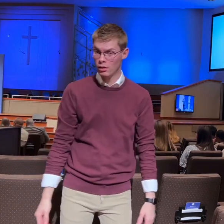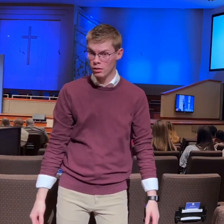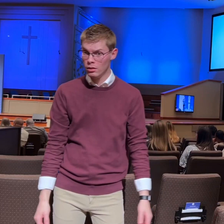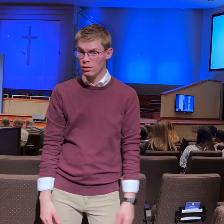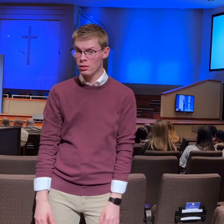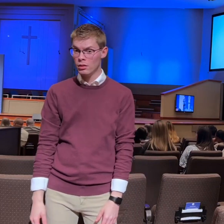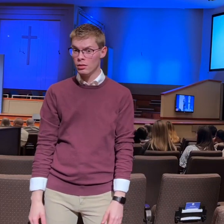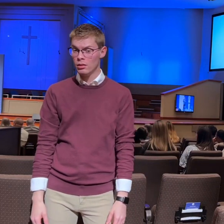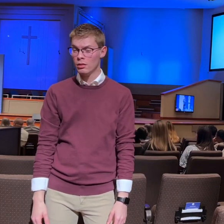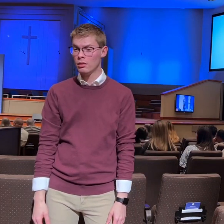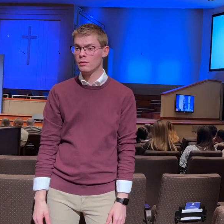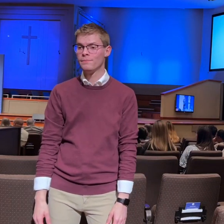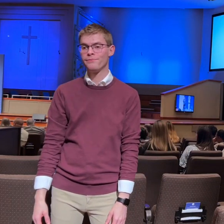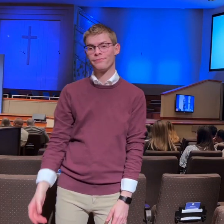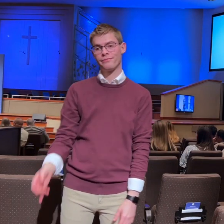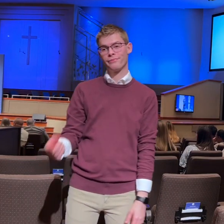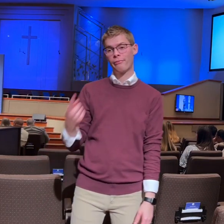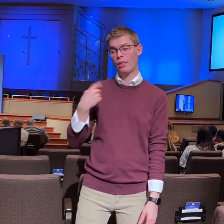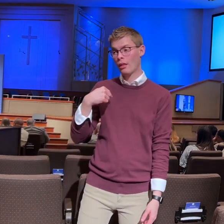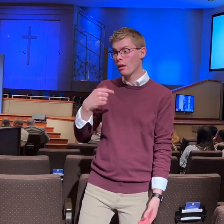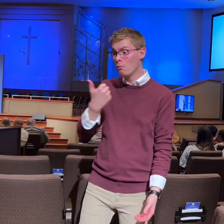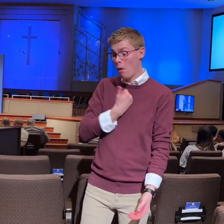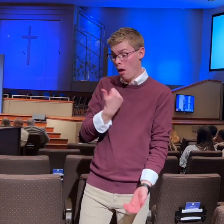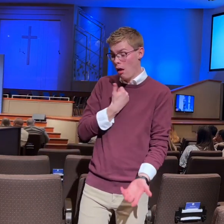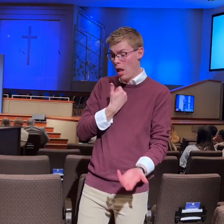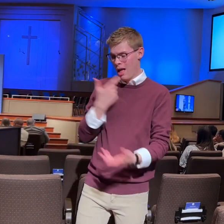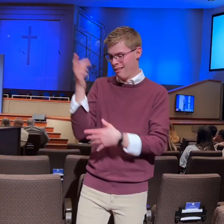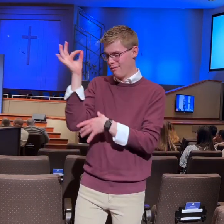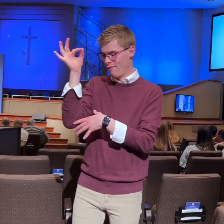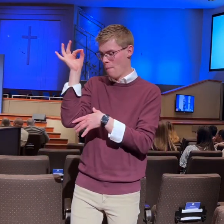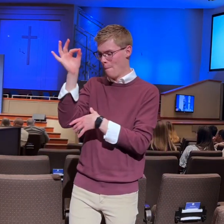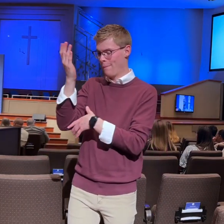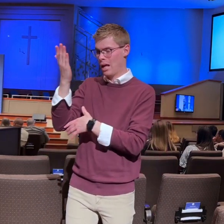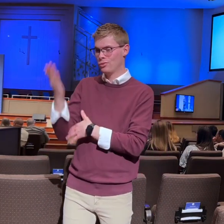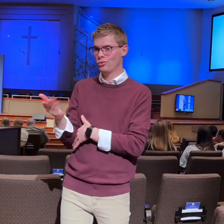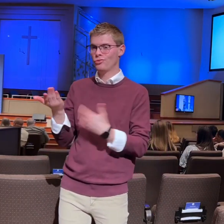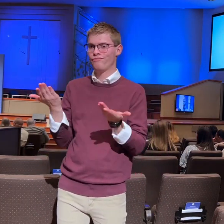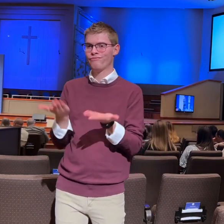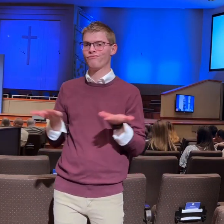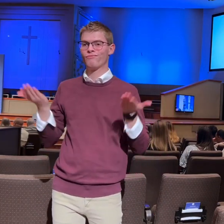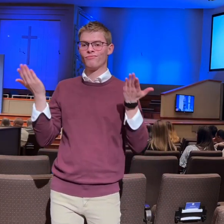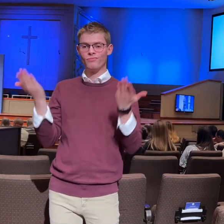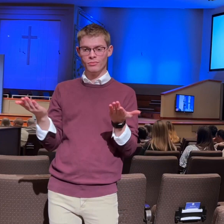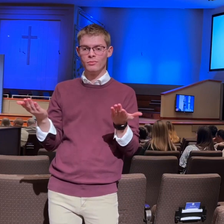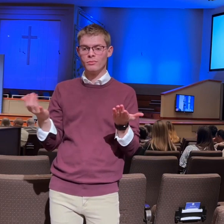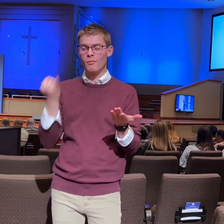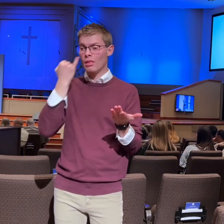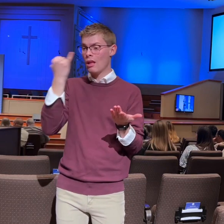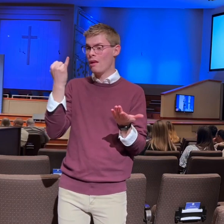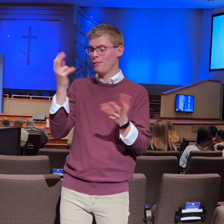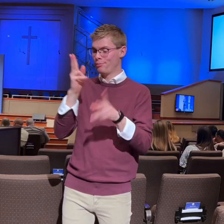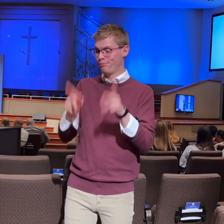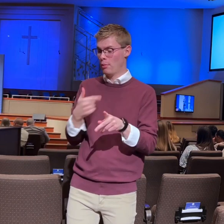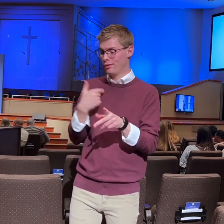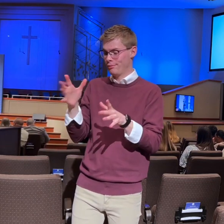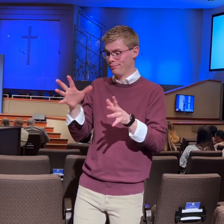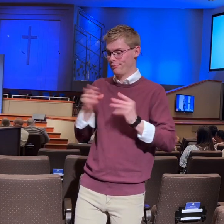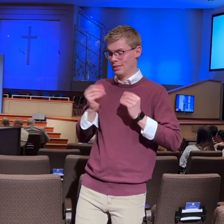Look it, as long as I'm the pastor of this church, I want to do my very best to know that someone coming into the membership is truly saved.